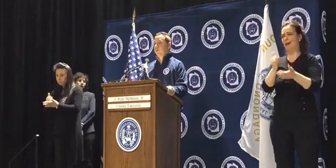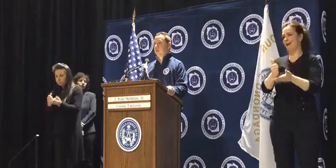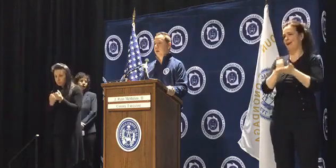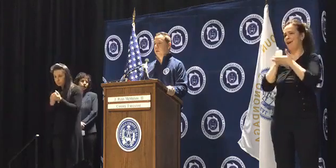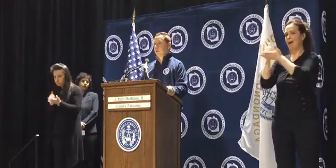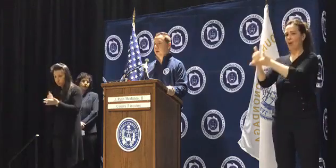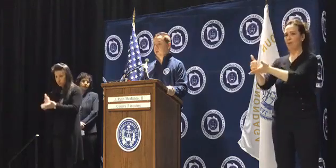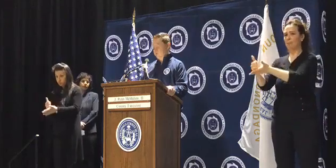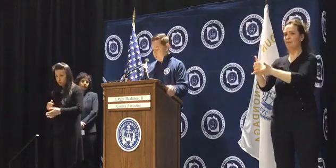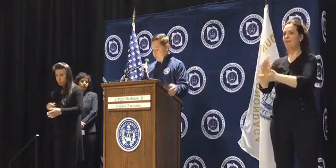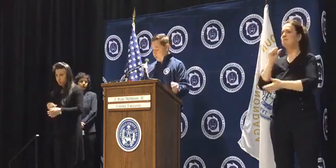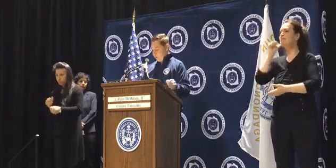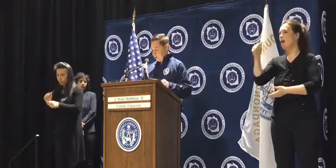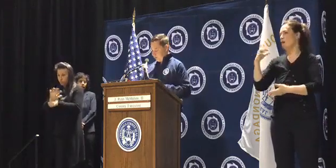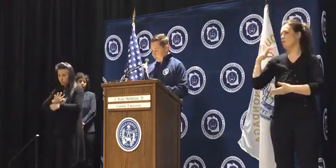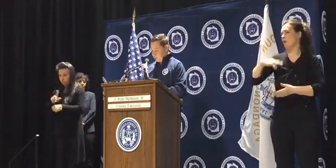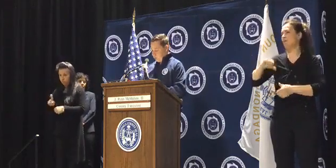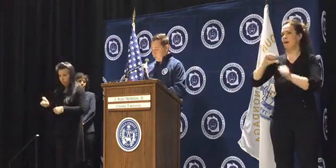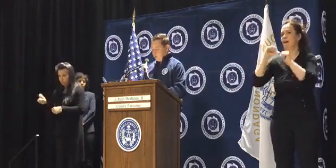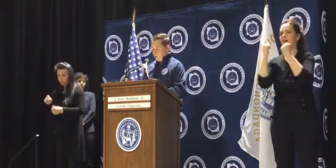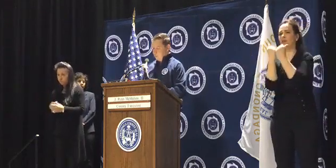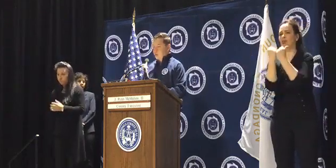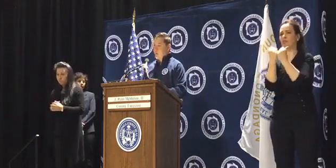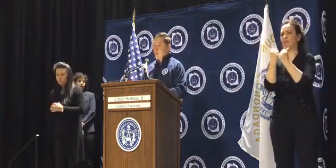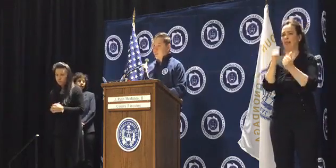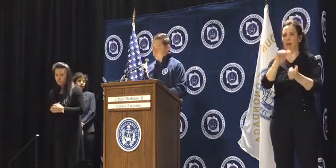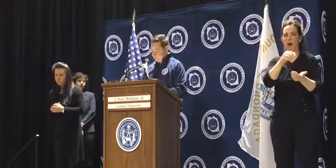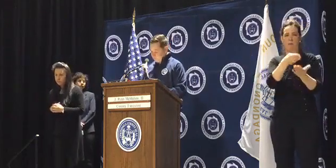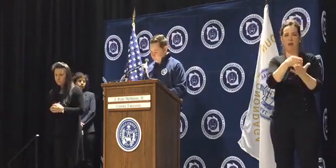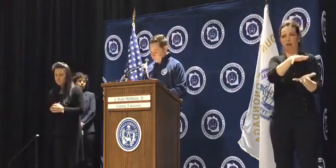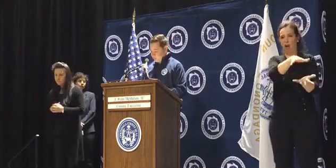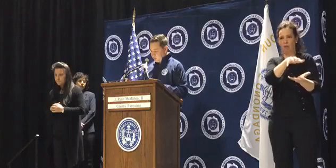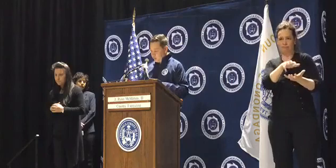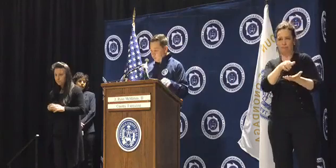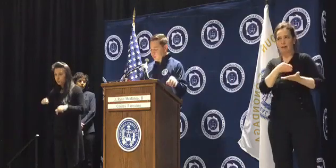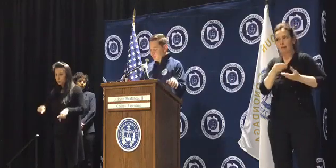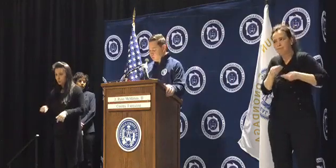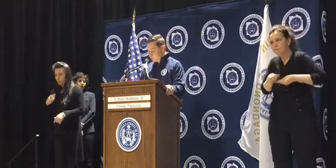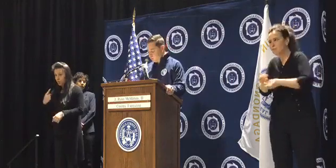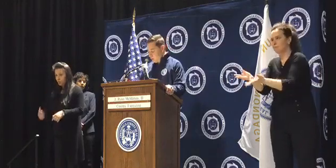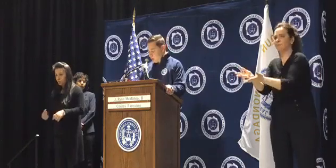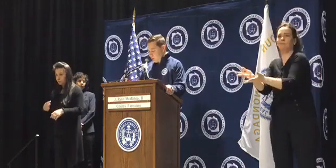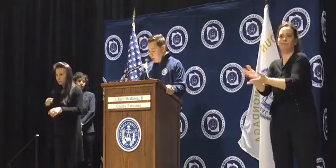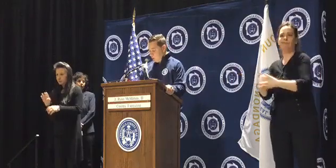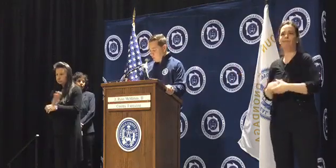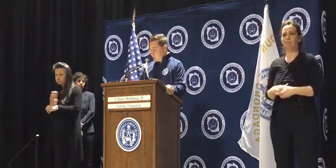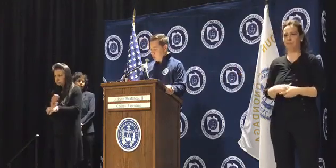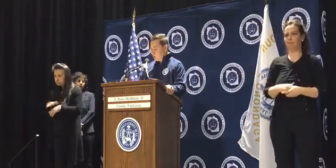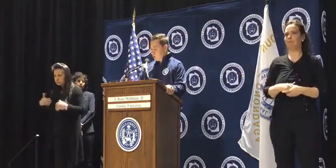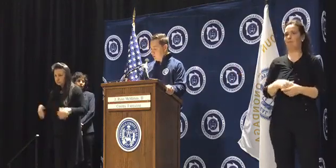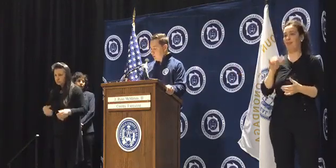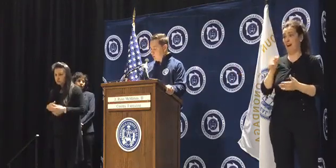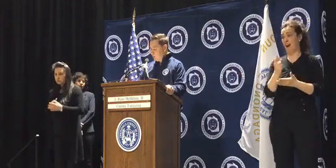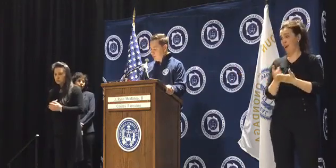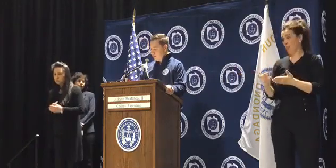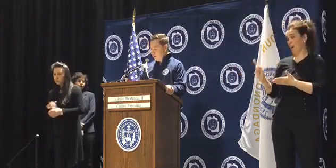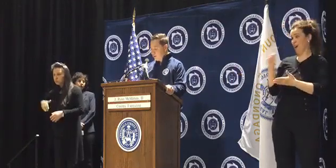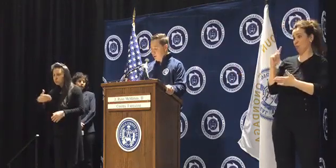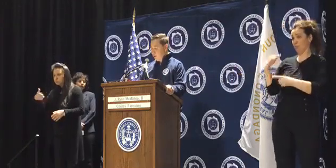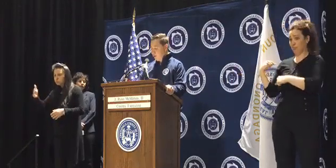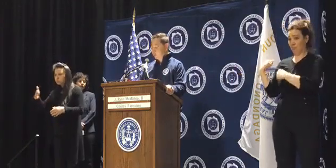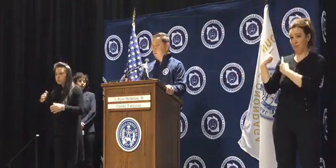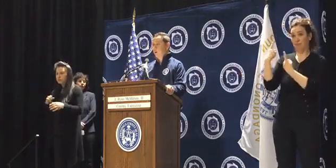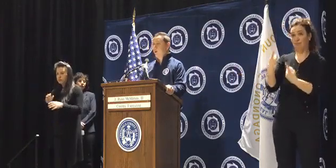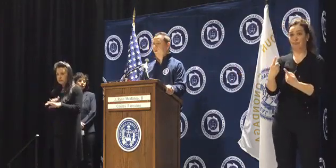nonprofits who are on the grounds fighting this. We've had a busy week, and it's just going to get busier. President Trump declared New York a